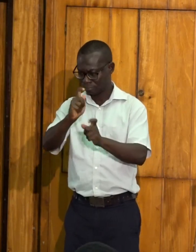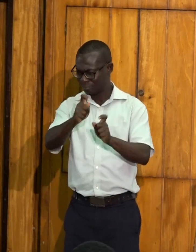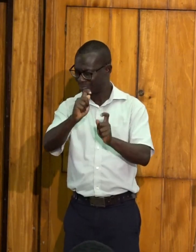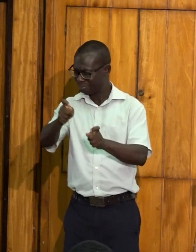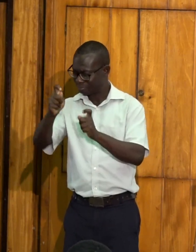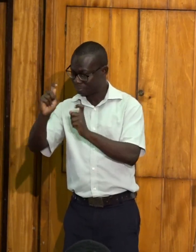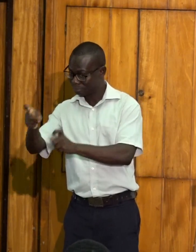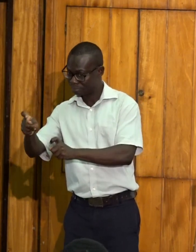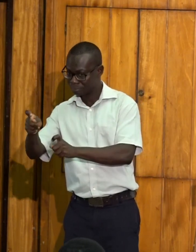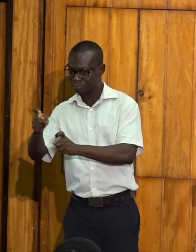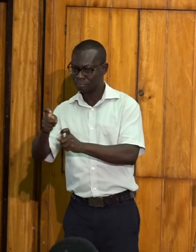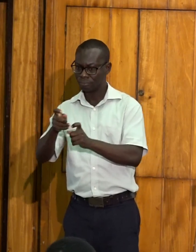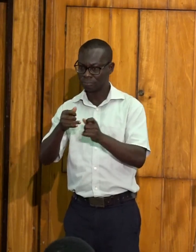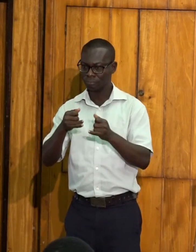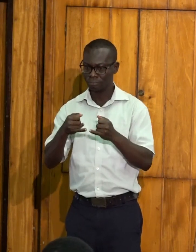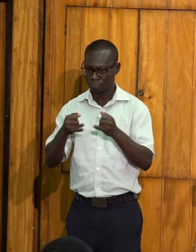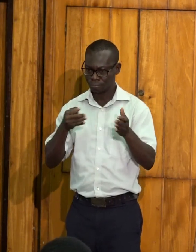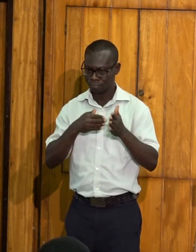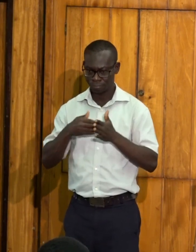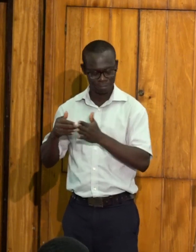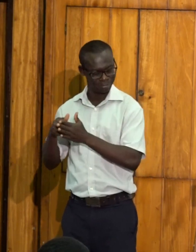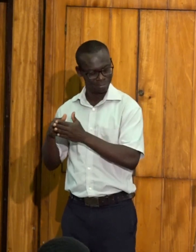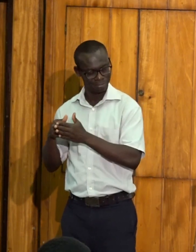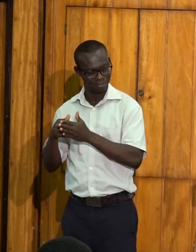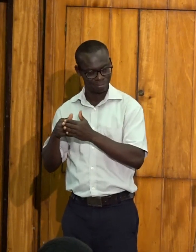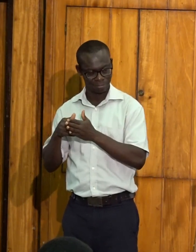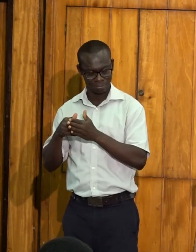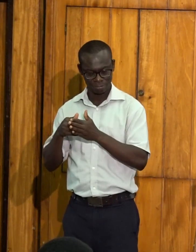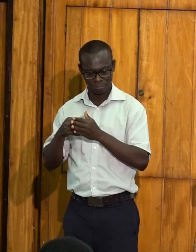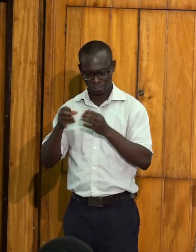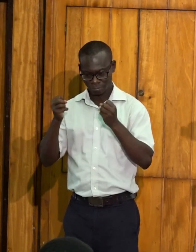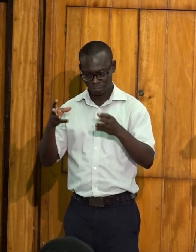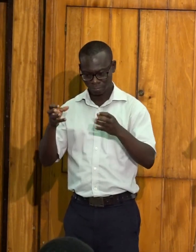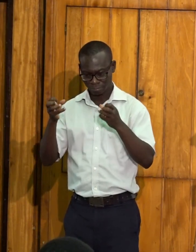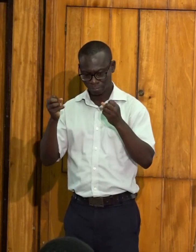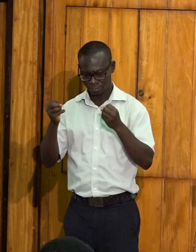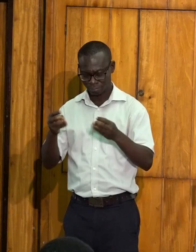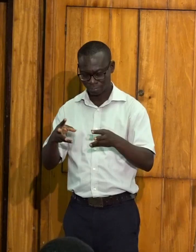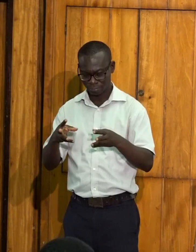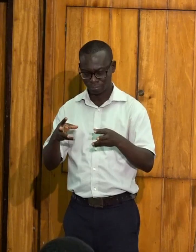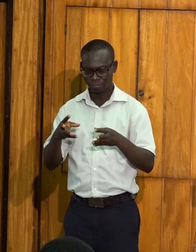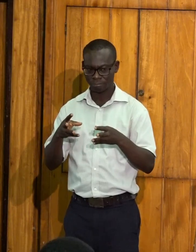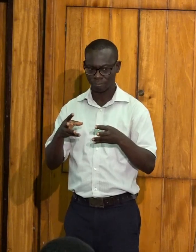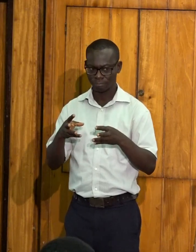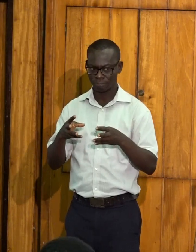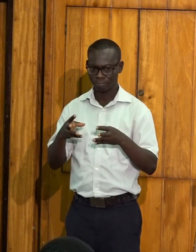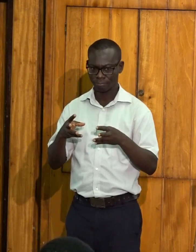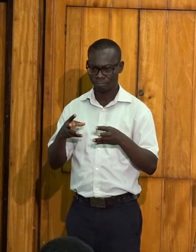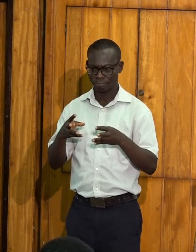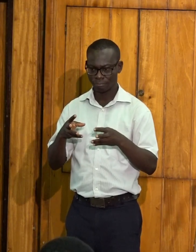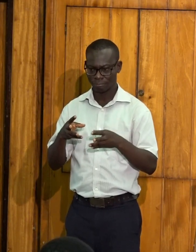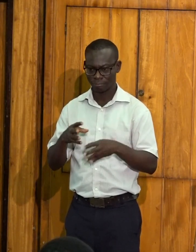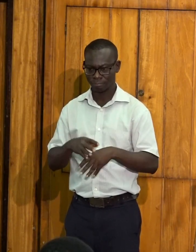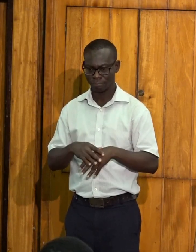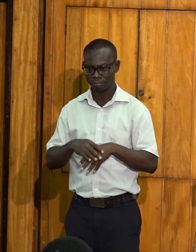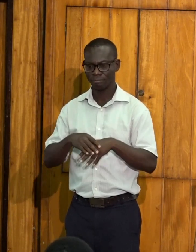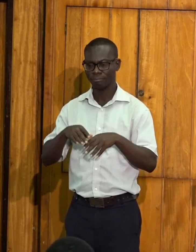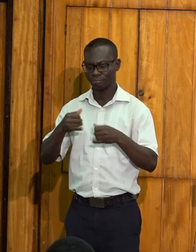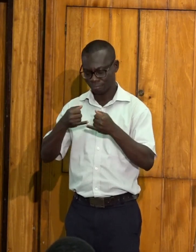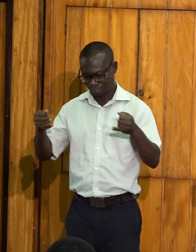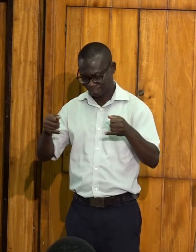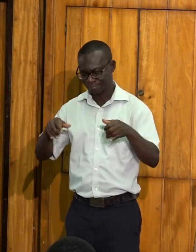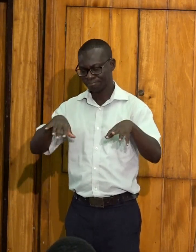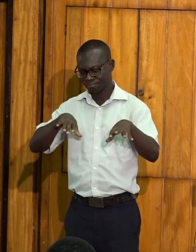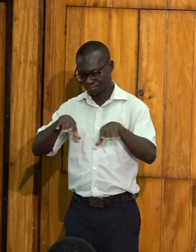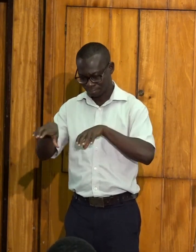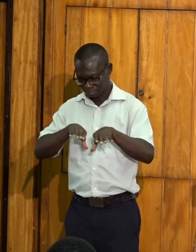clear guidance to act early. There's been too many instances where there isn't early enough action.